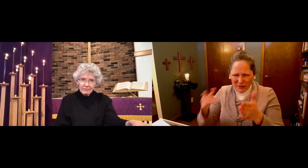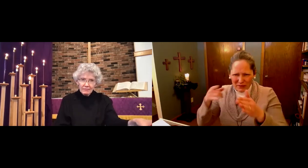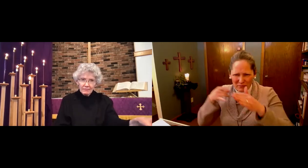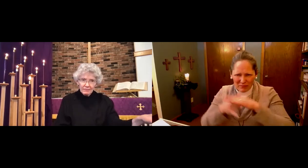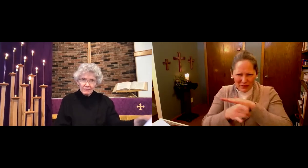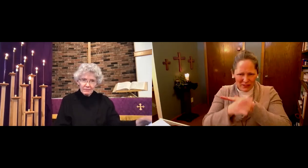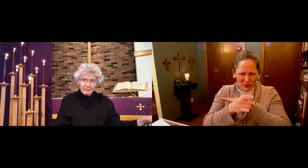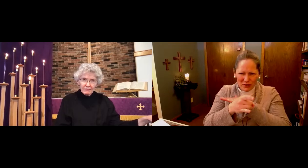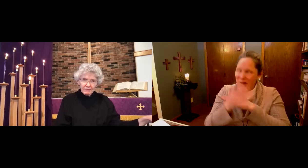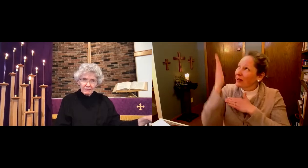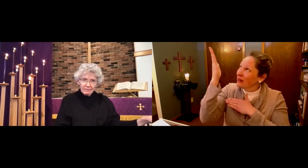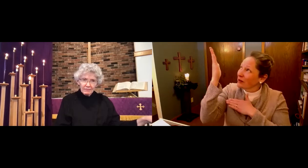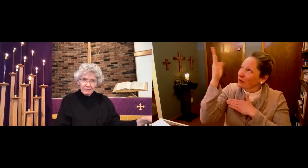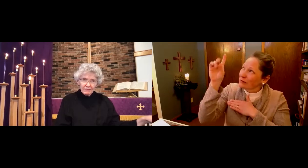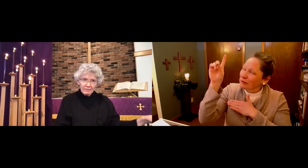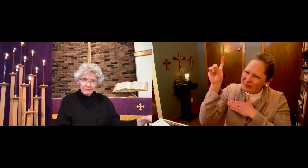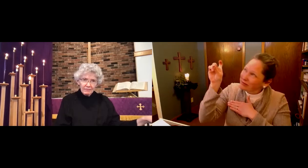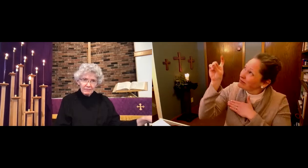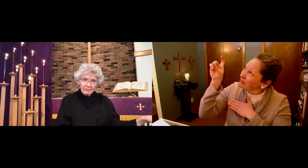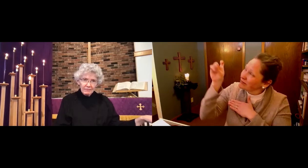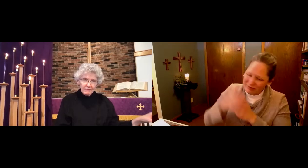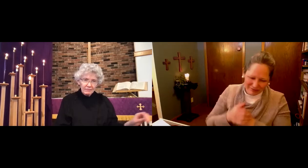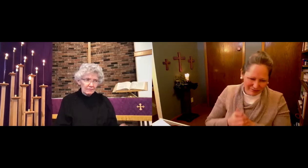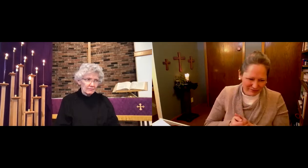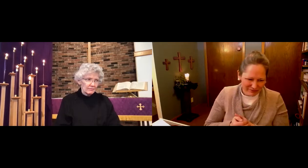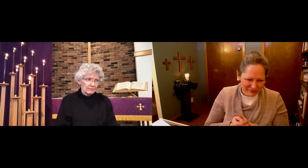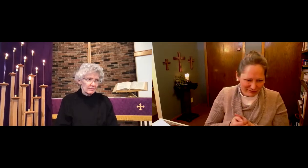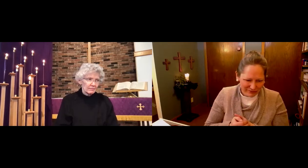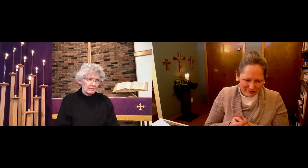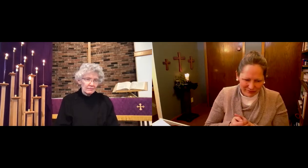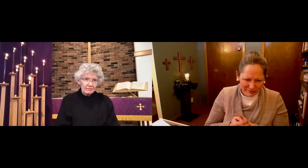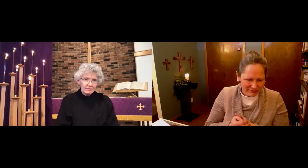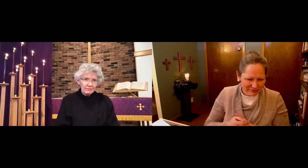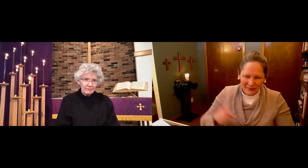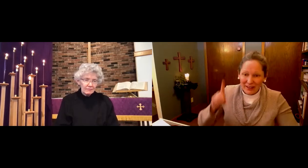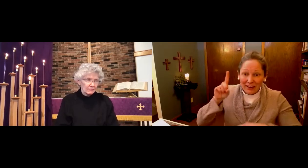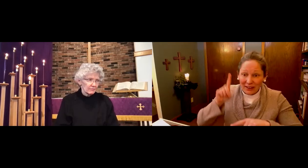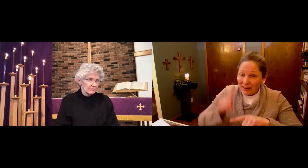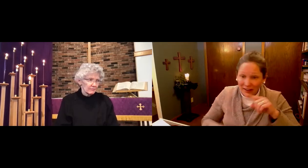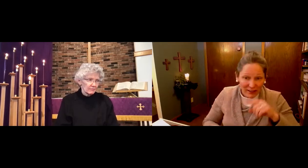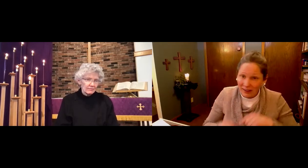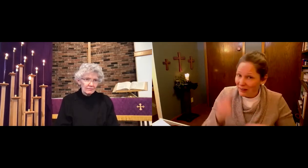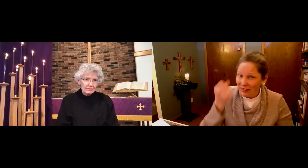We do not understand why you were betrayed by human hands.